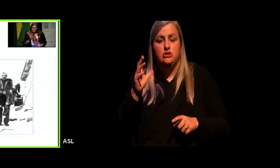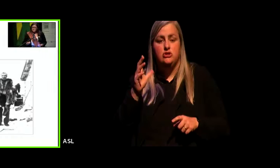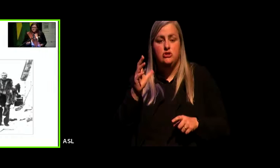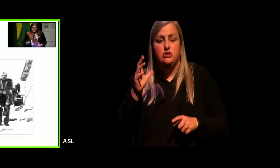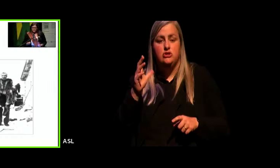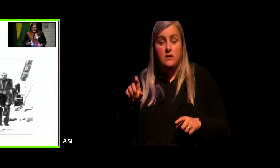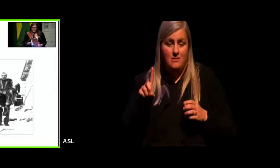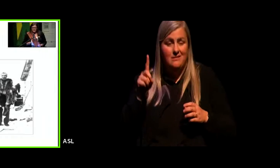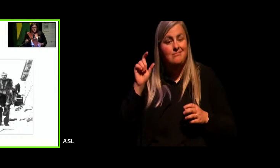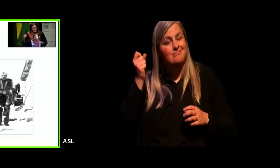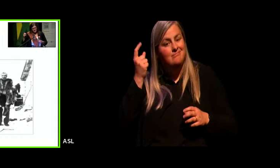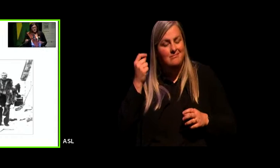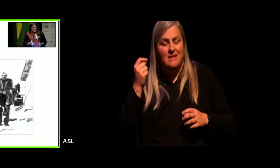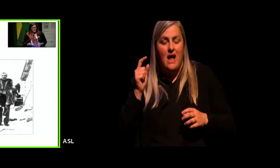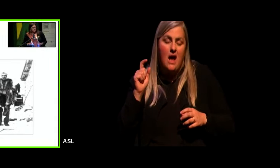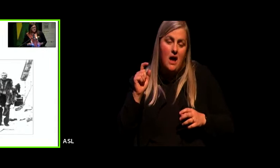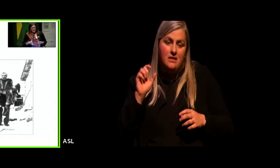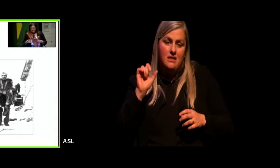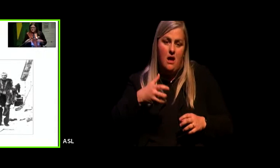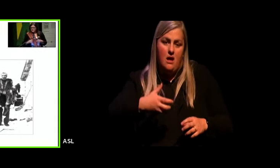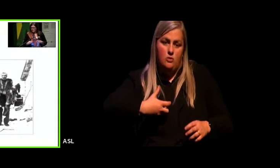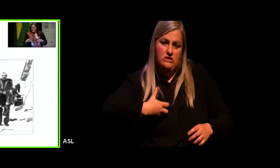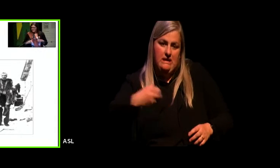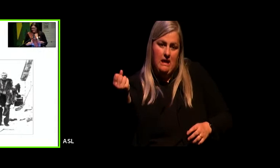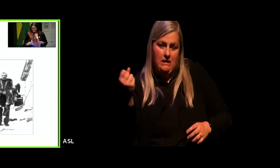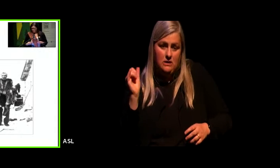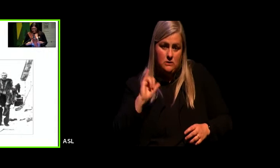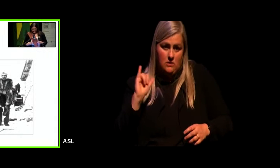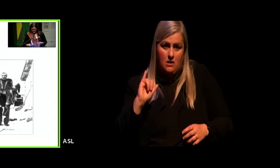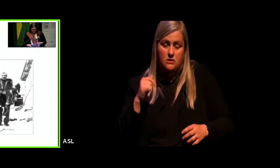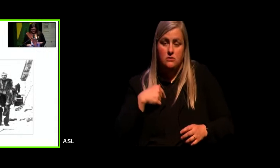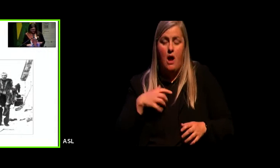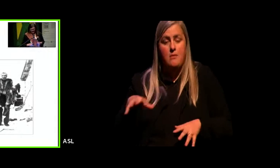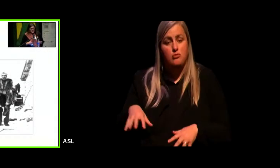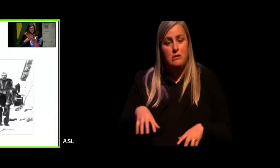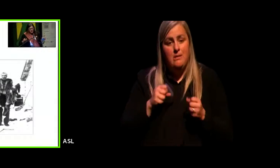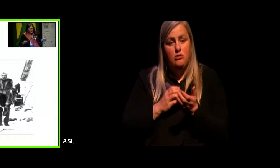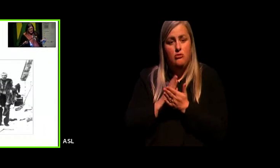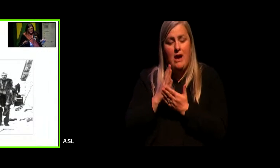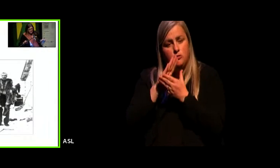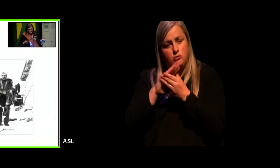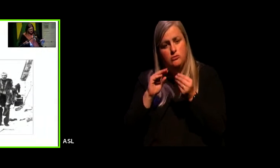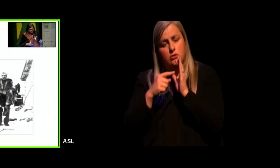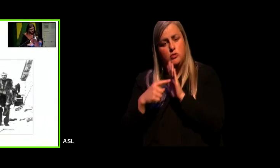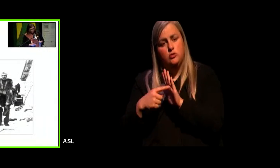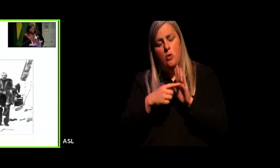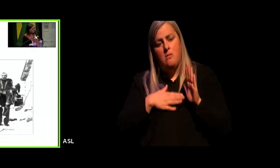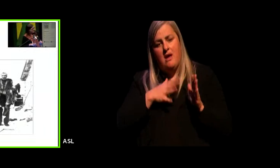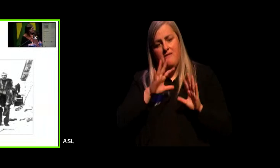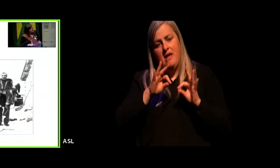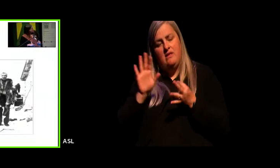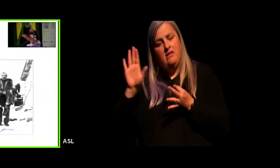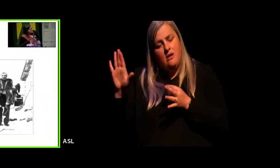taken from us as well. And so I'm reclaiming my right to tell my family's stories, and I use archaeology to do it. So